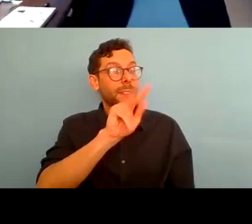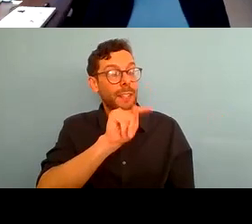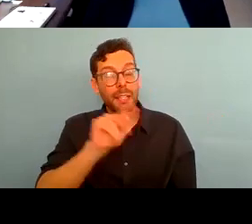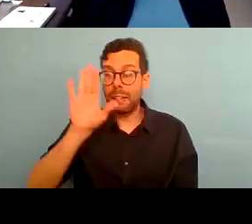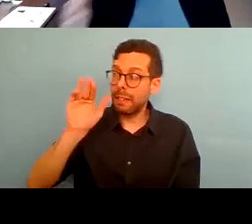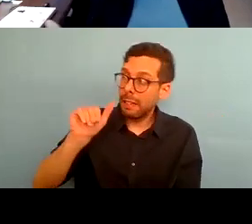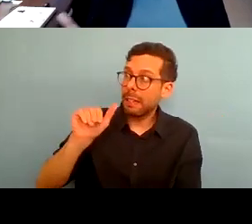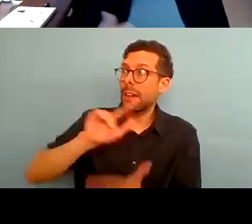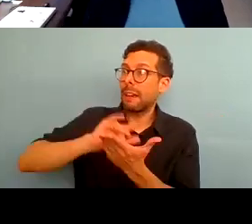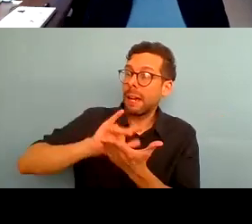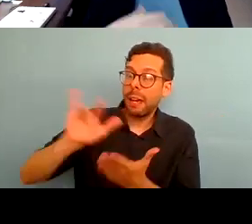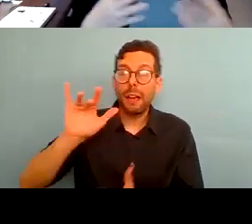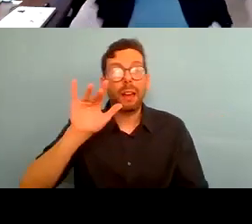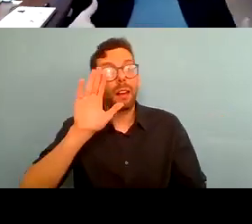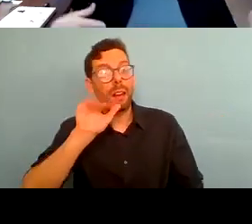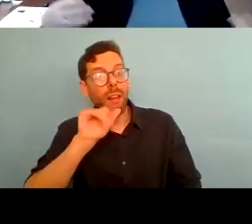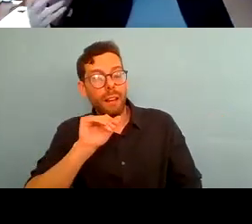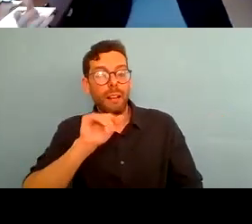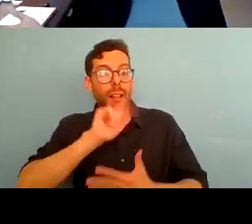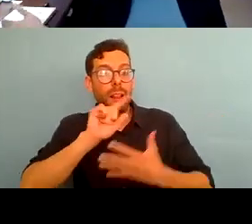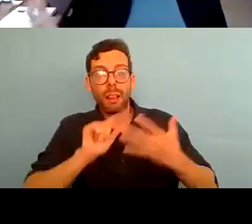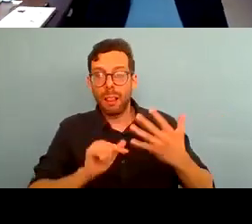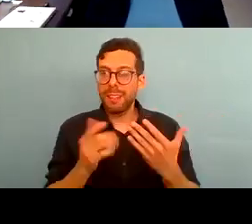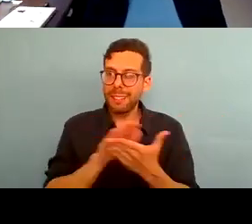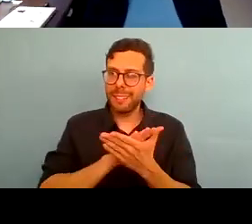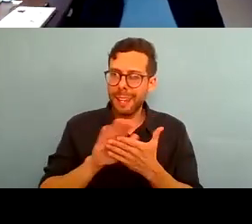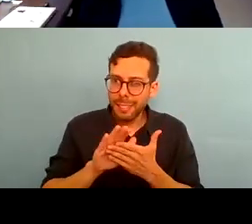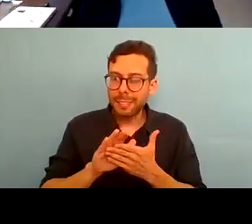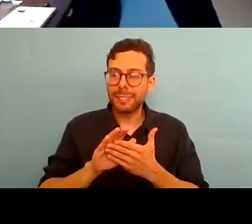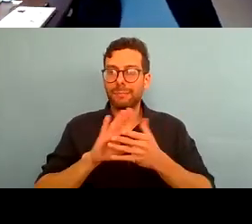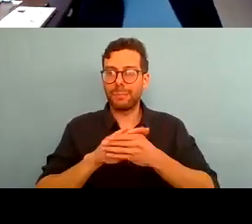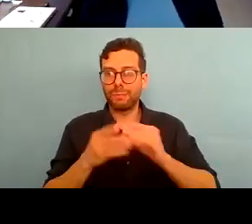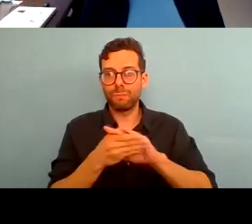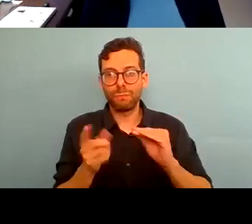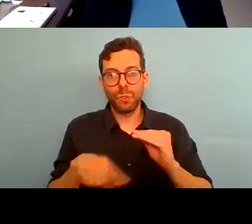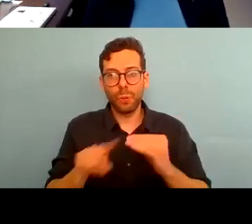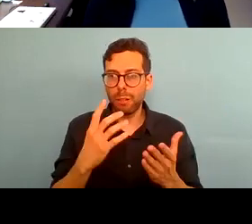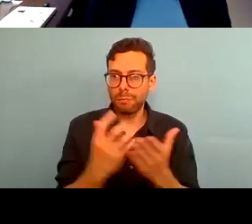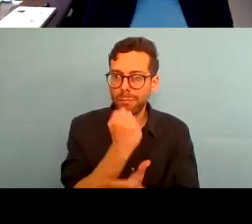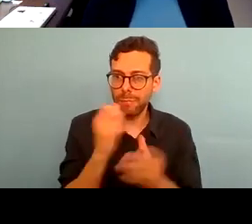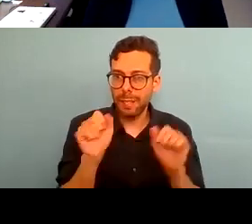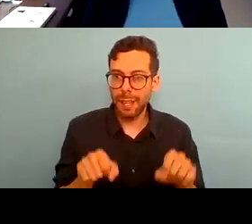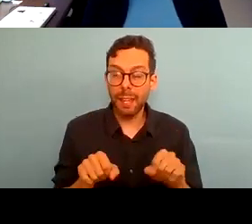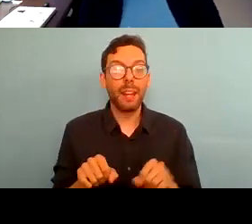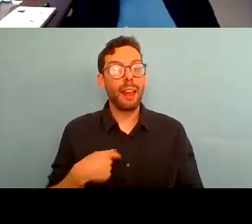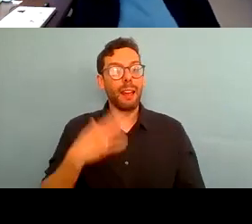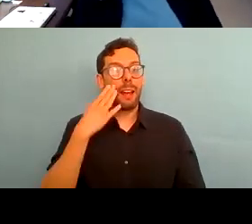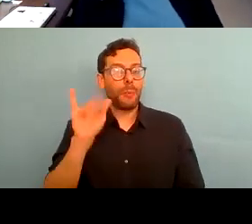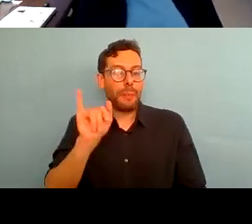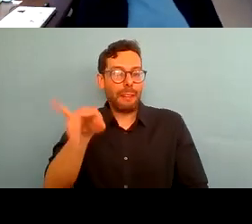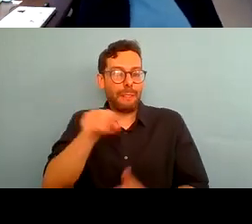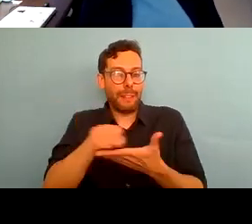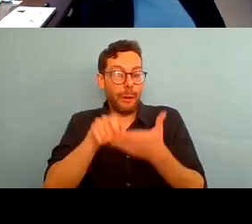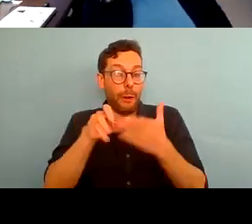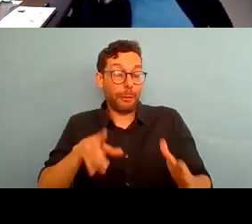All right. Good night. Right. So it's a nice little social story that you can use. Again, I'm not sure if the author intended it for it to be a social story,